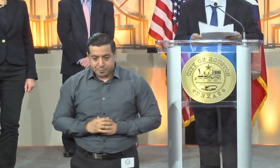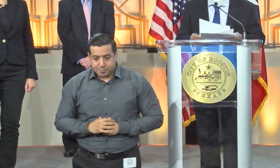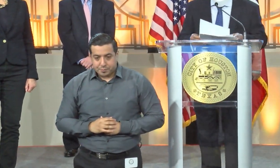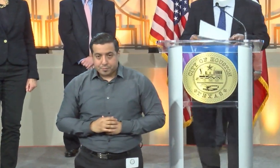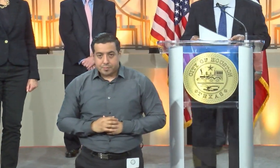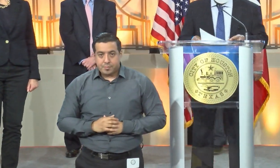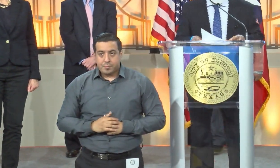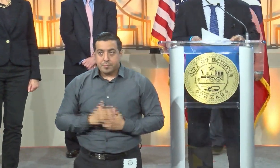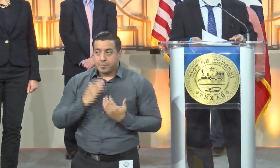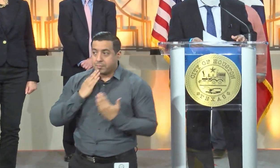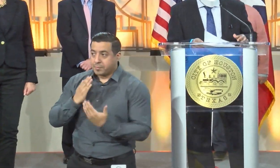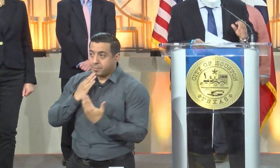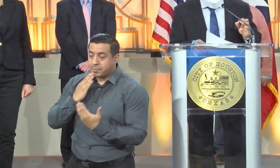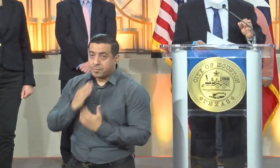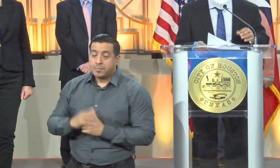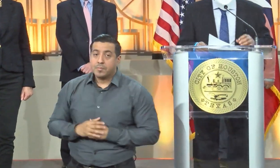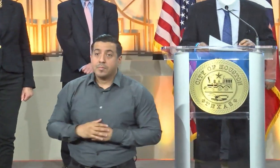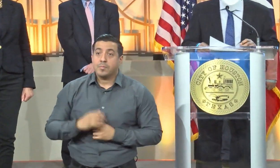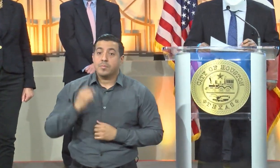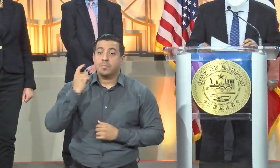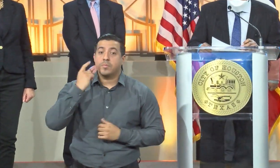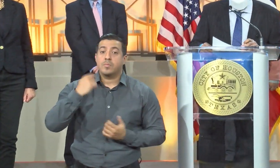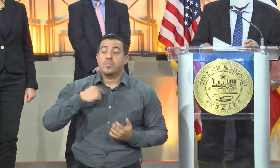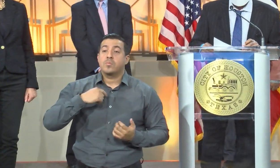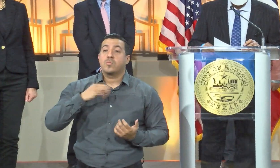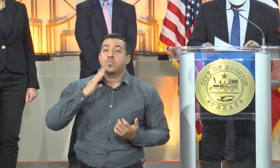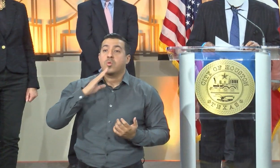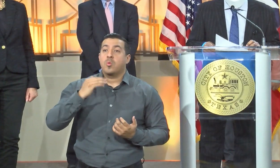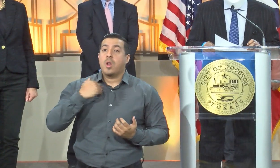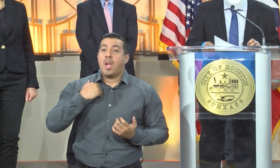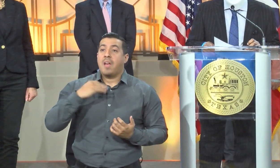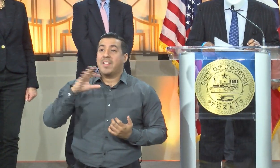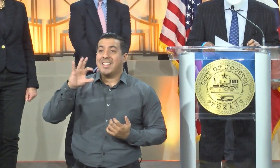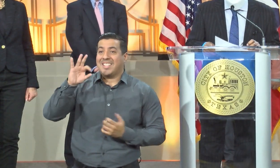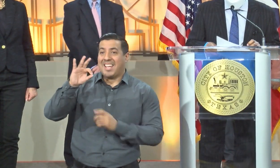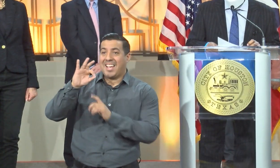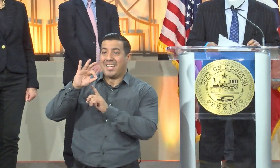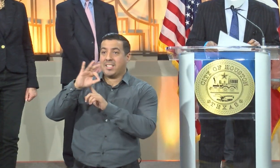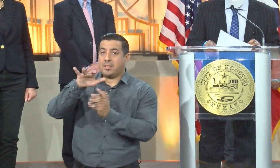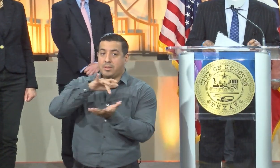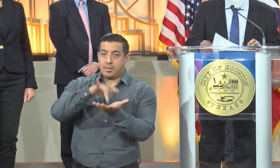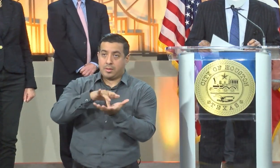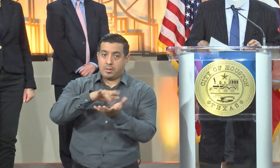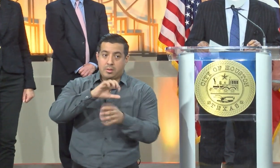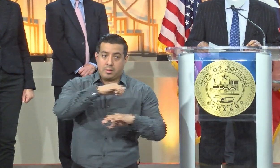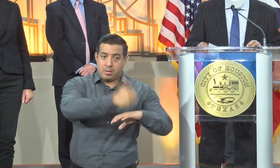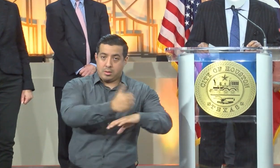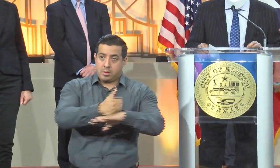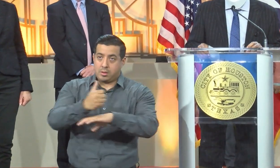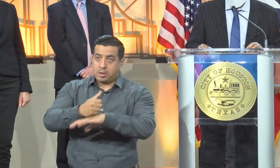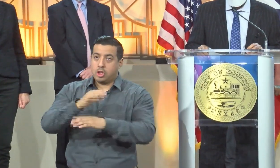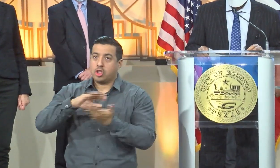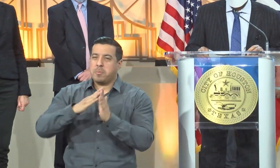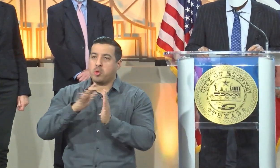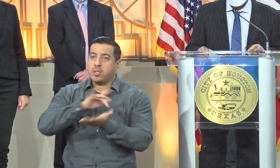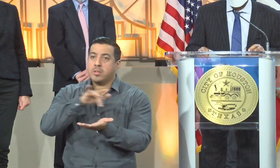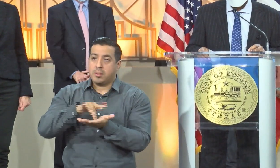Thank you, Melinda. And those will be 9 lift zones in 9 of our community centers. And I want to